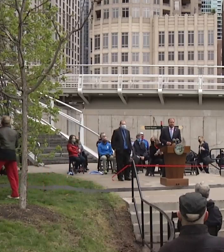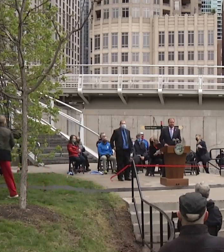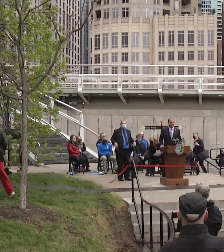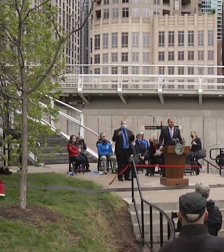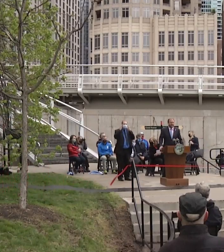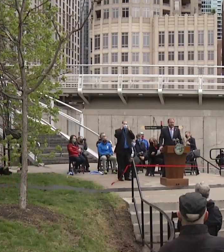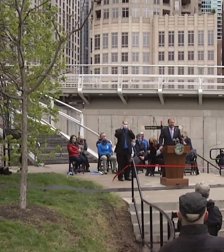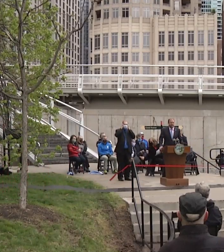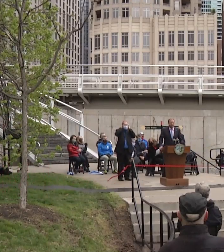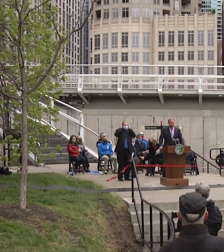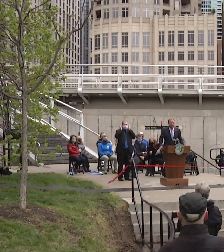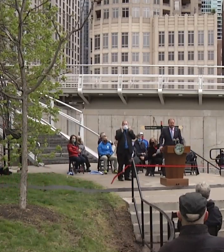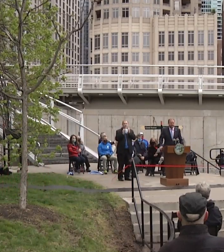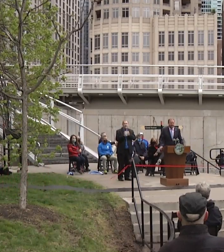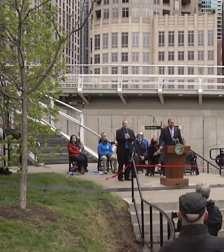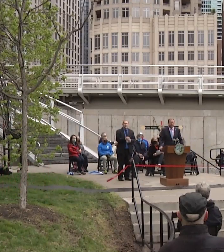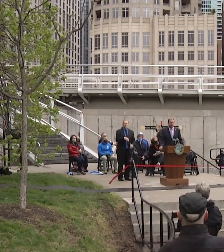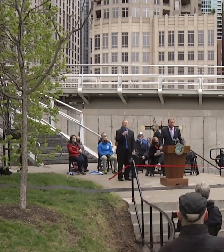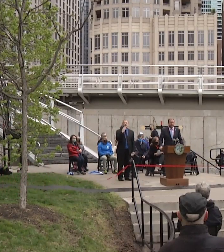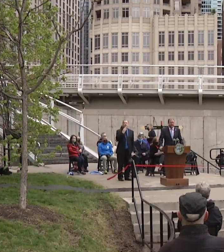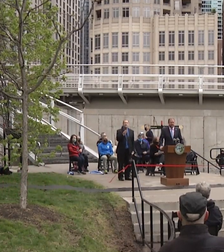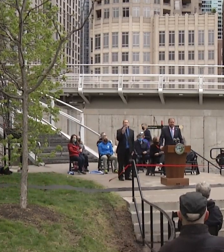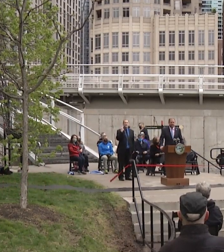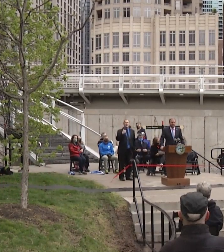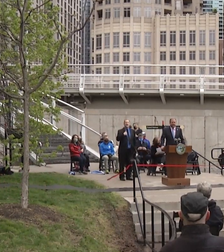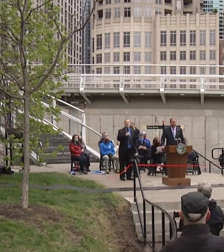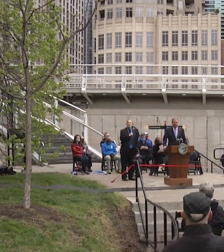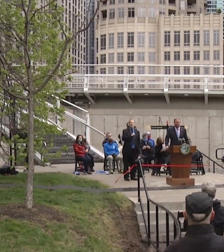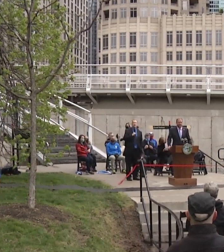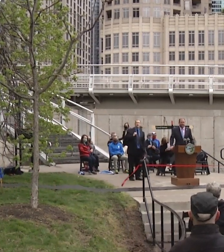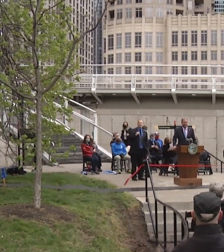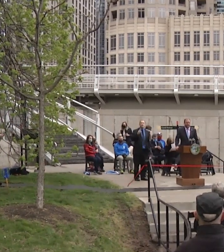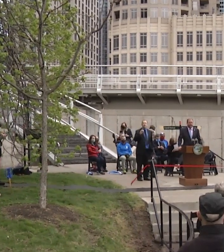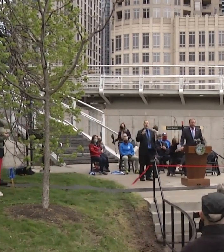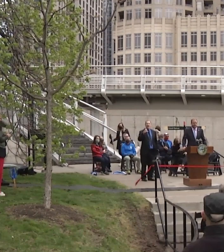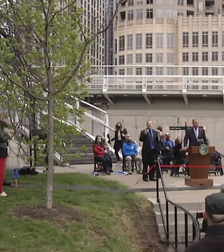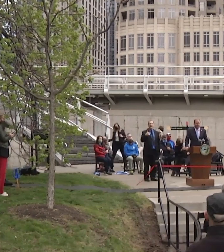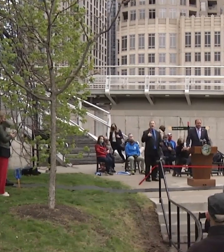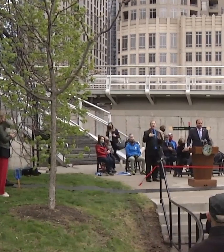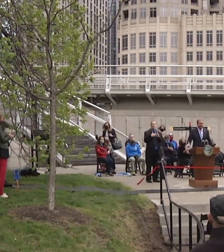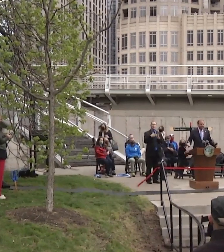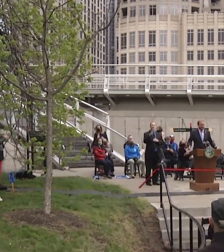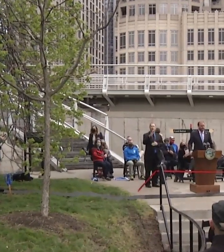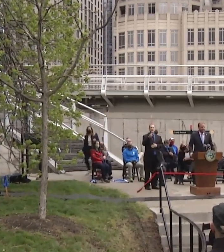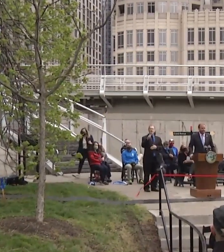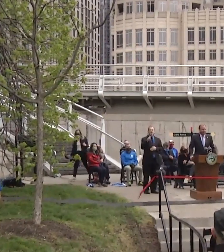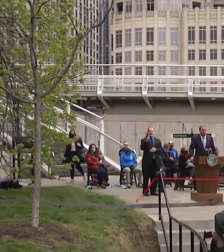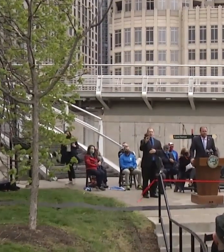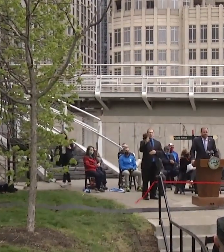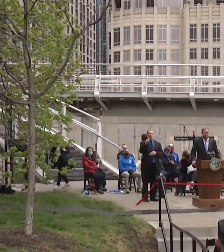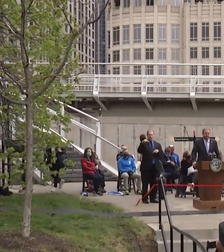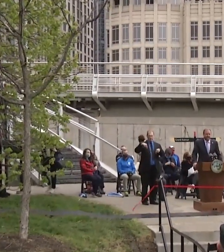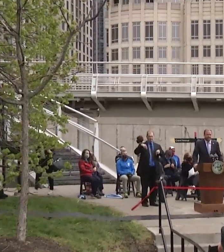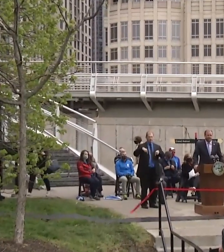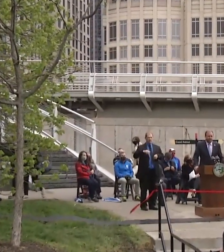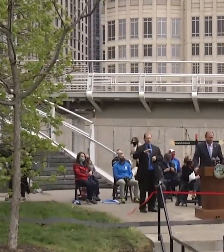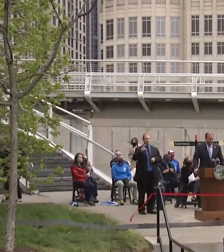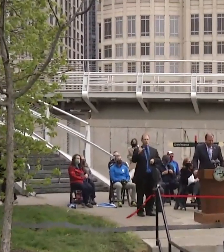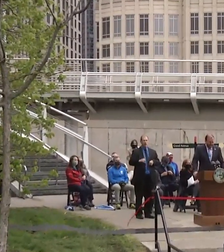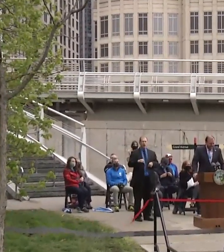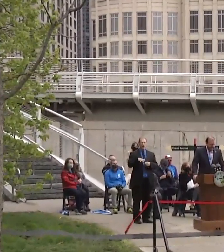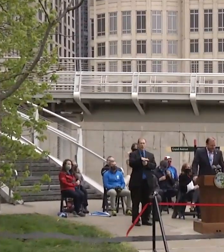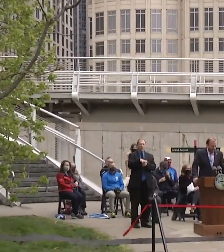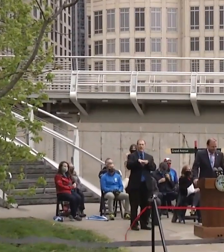Good morning, everyone. I'm Alderman Brendan Riley. I represent the 42nd Ward here in downtown Chicago. Welcome to the 42nd